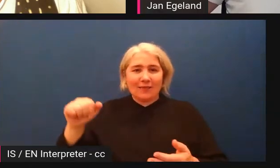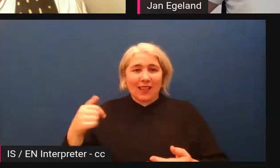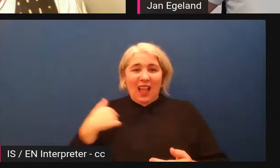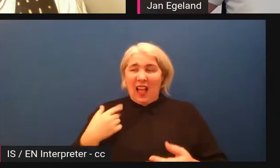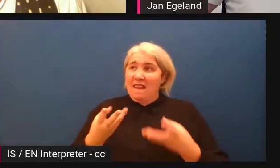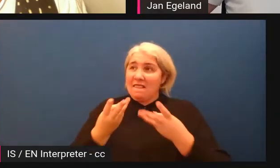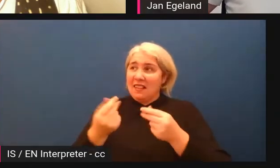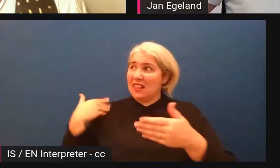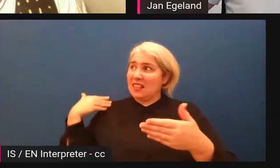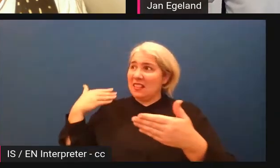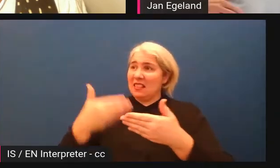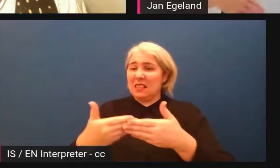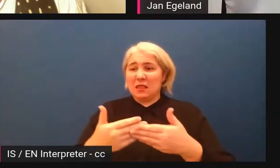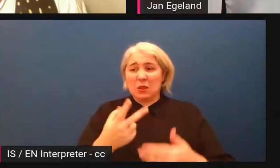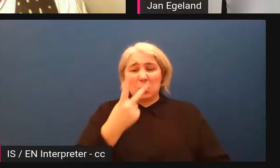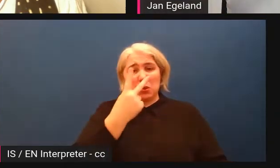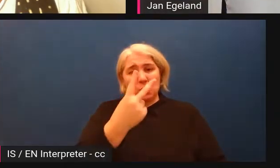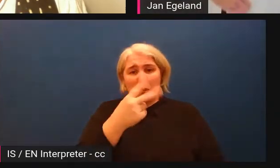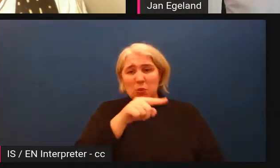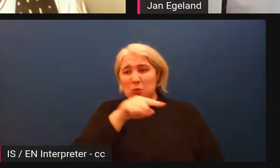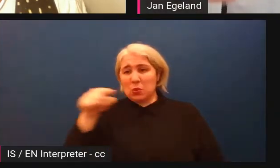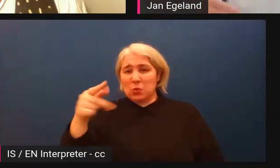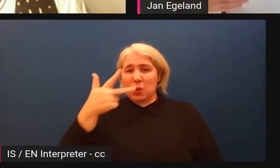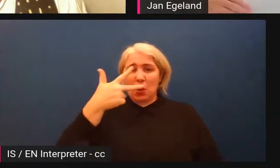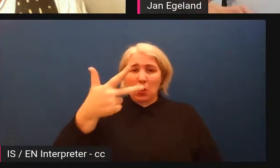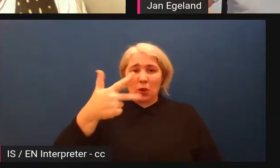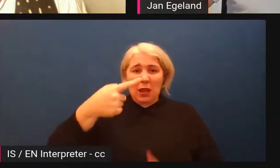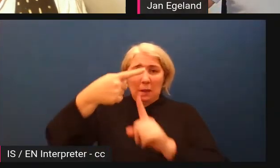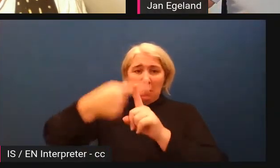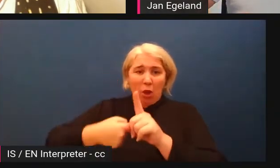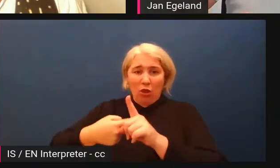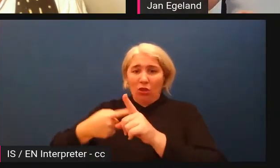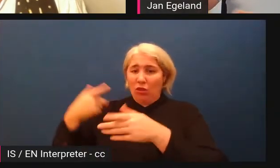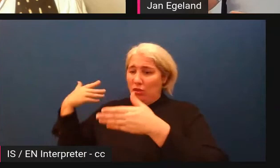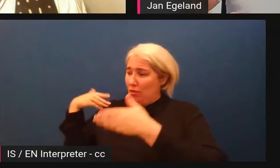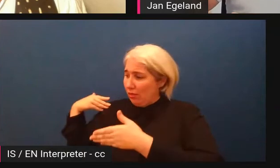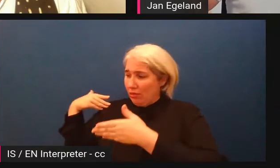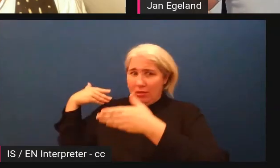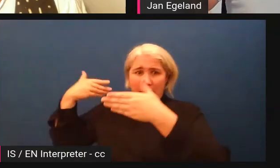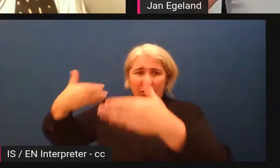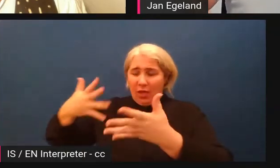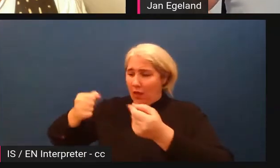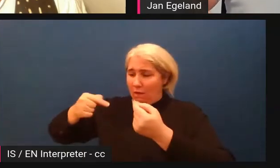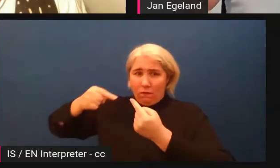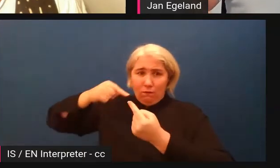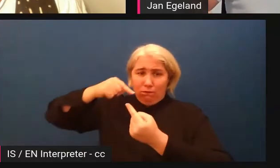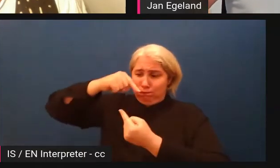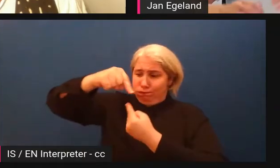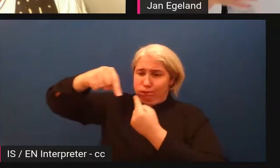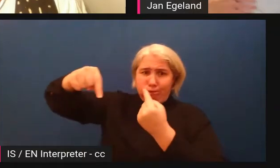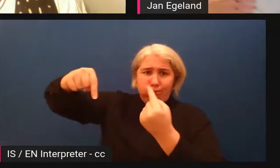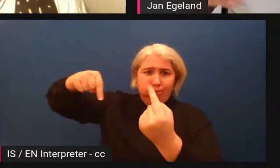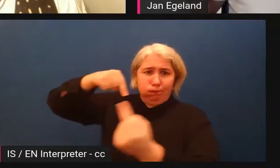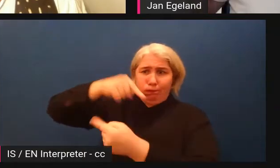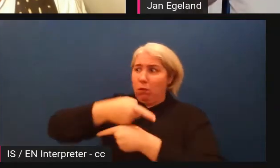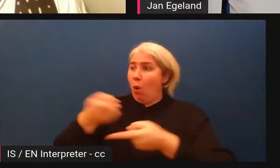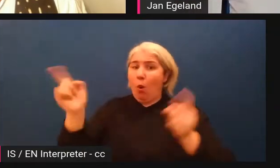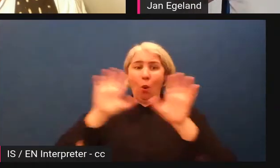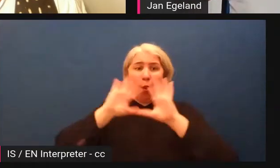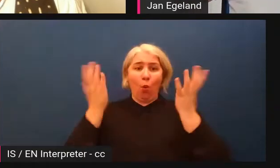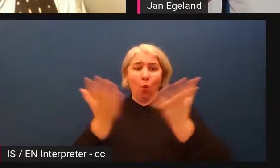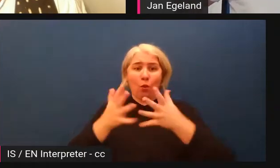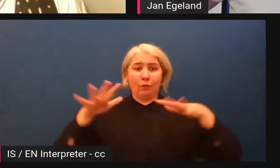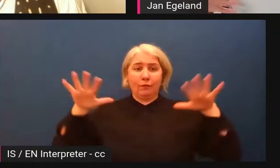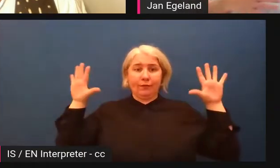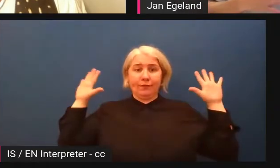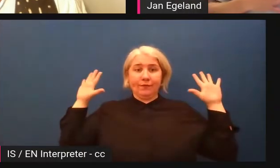two months at least by the whole tumultuous turn of events. The Taliban, the meetings I had with the